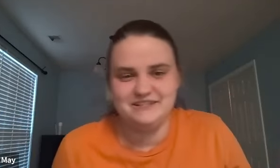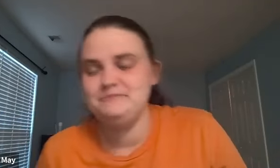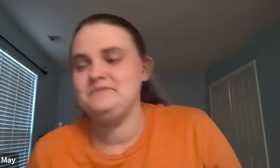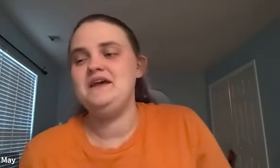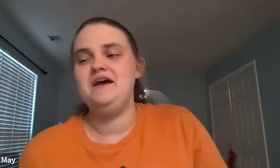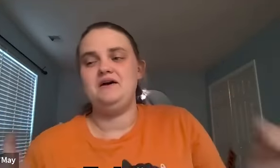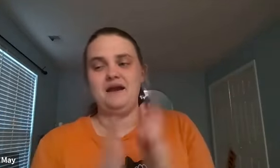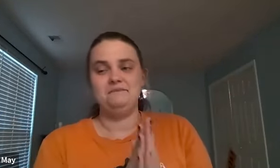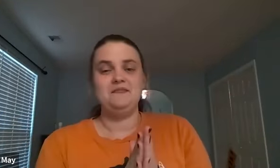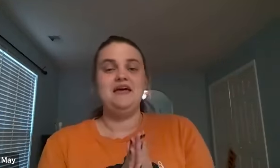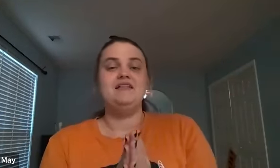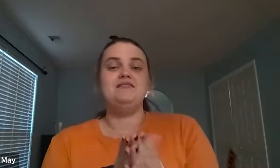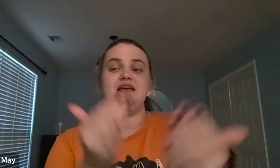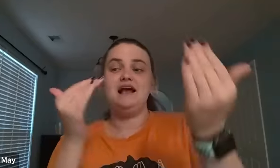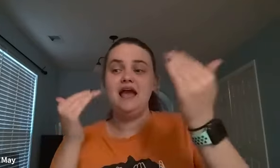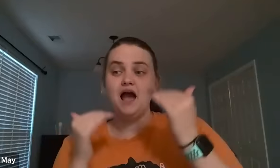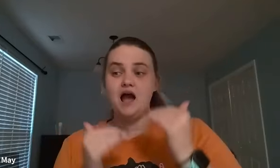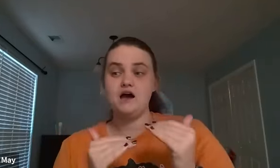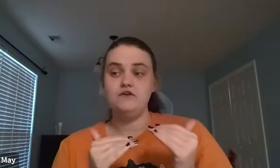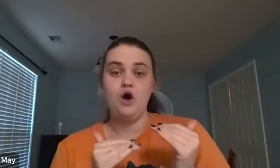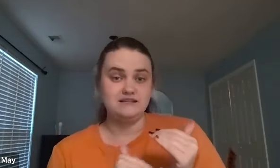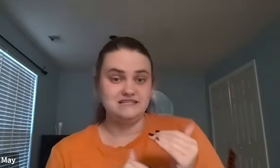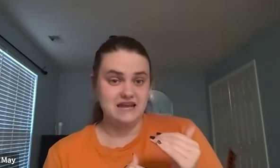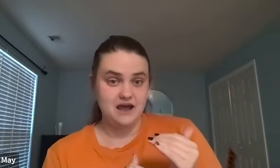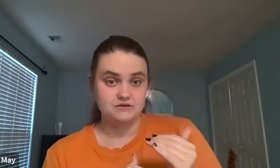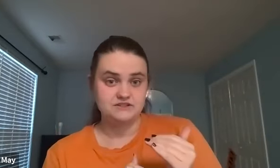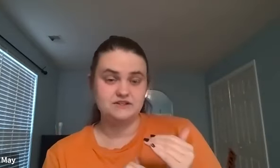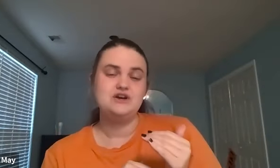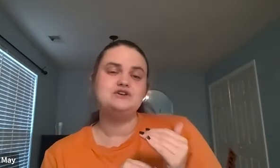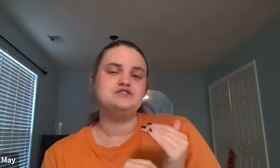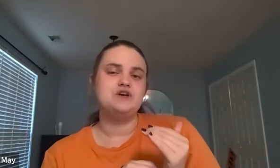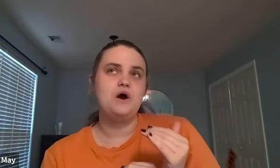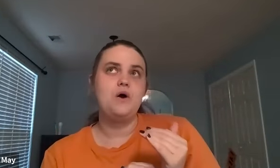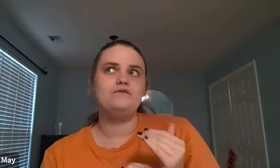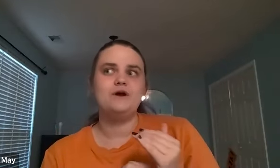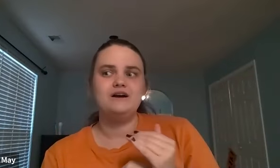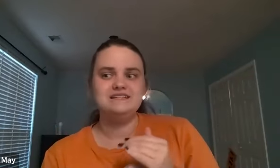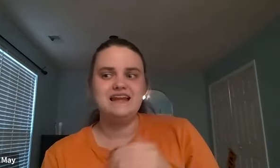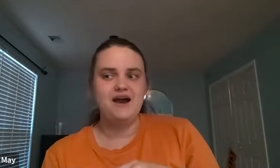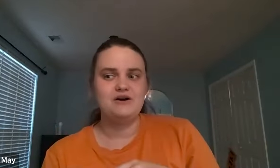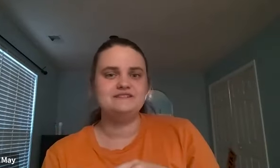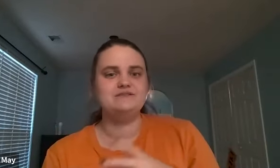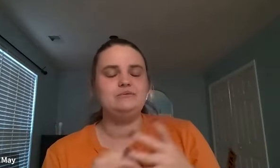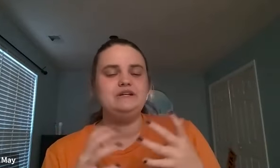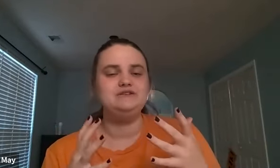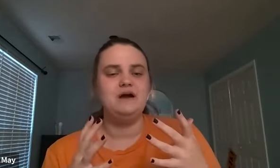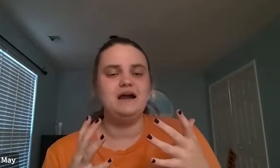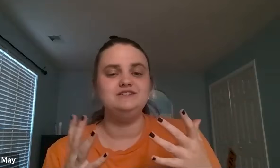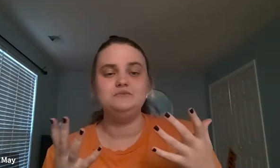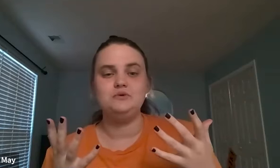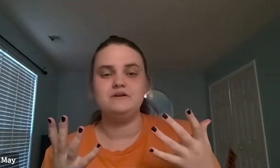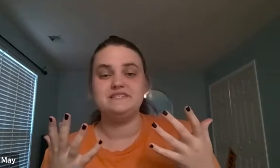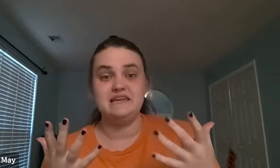do. Okay. Then I have haunted house. So for haunted house, I do more of